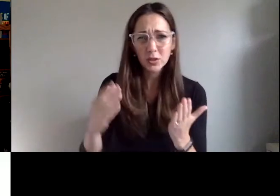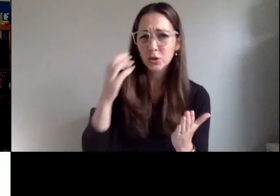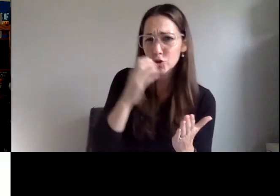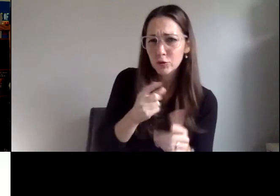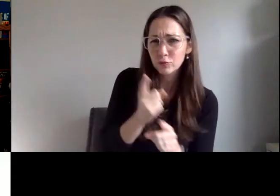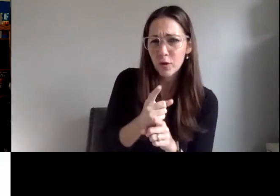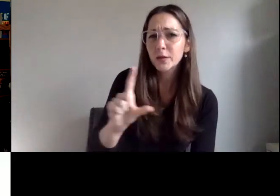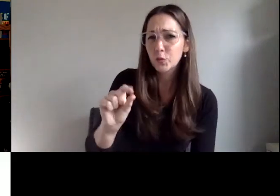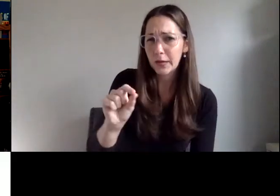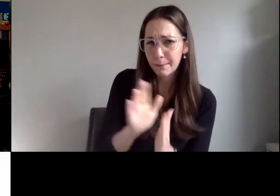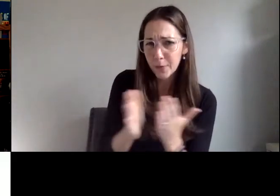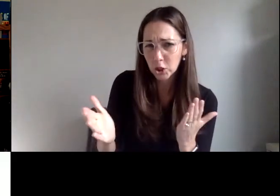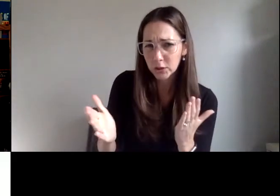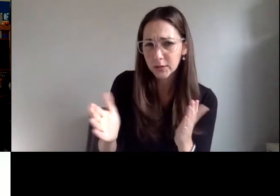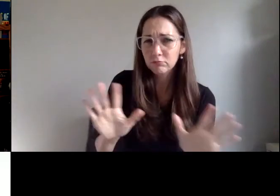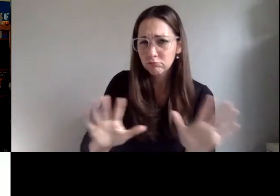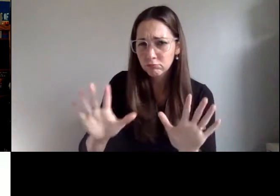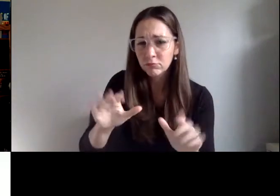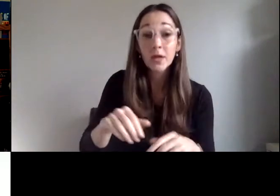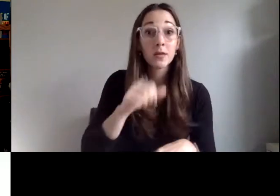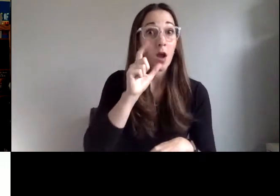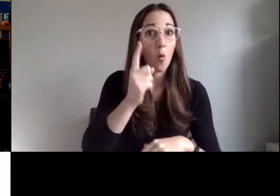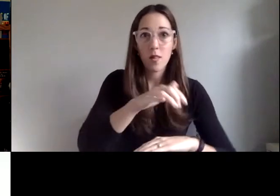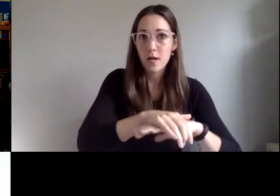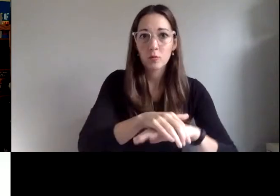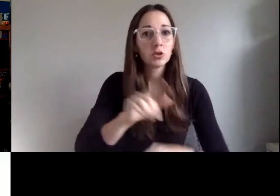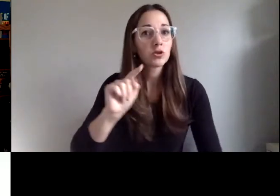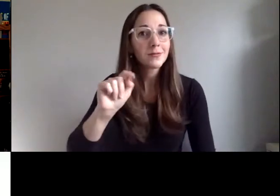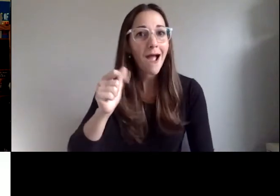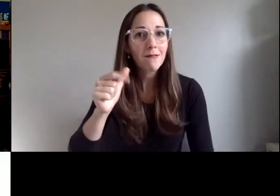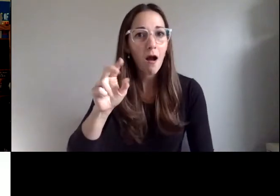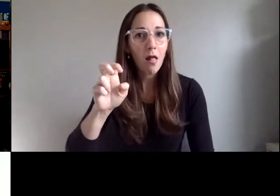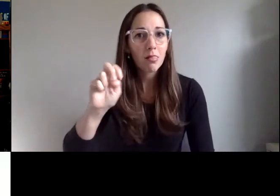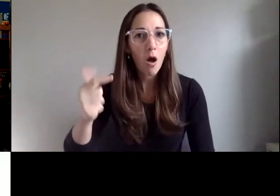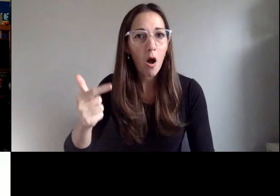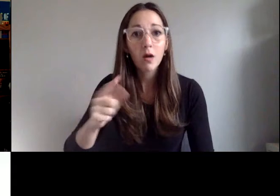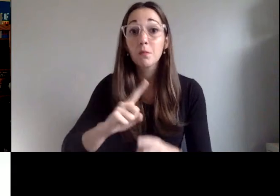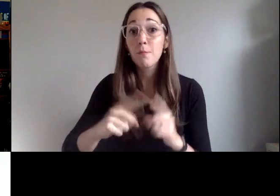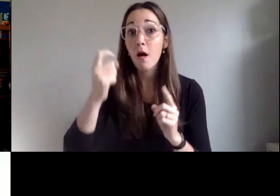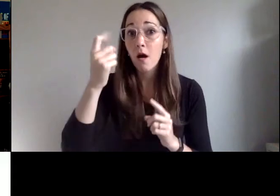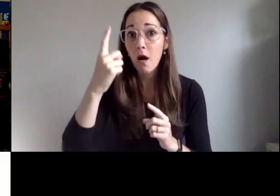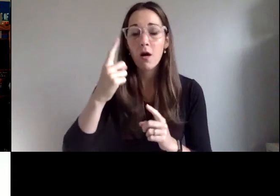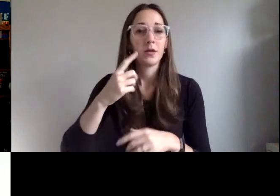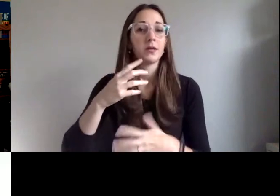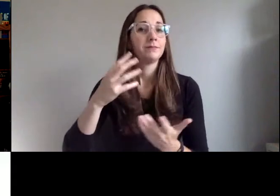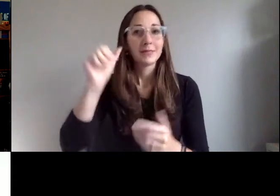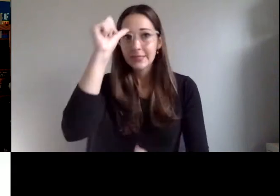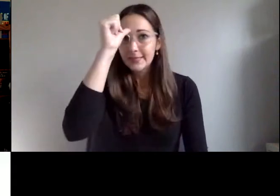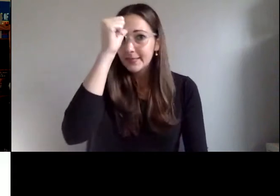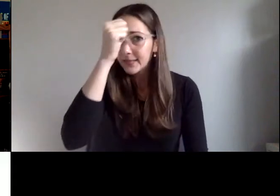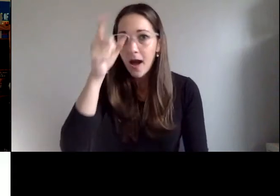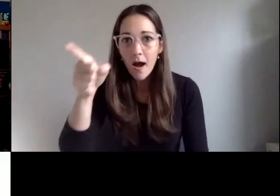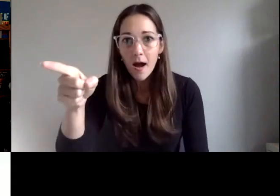it's needed, in different languages, not just in English and Tagalog, but within Indonesia, as within